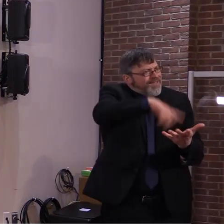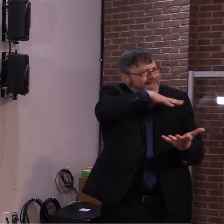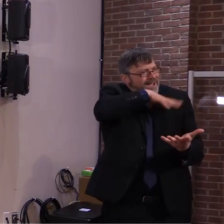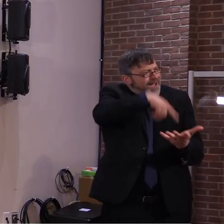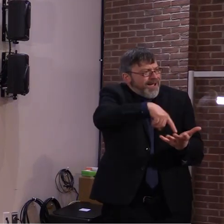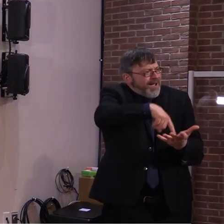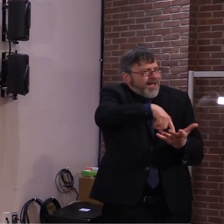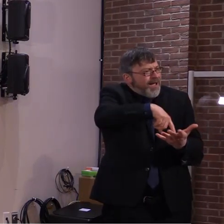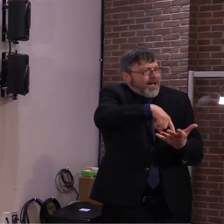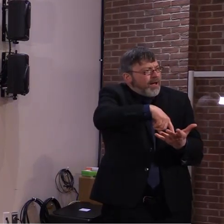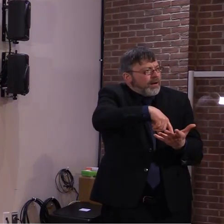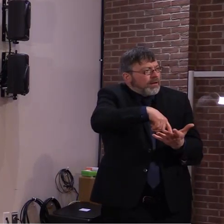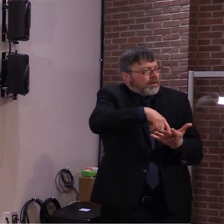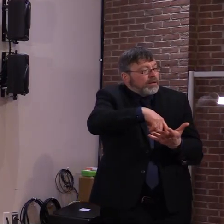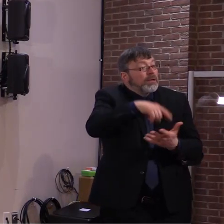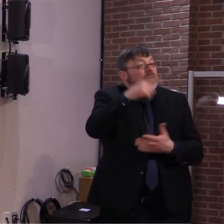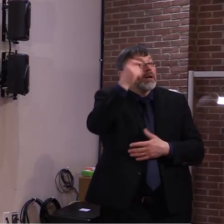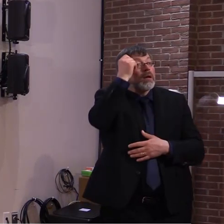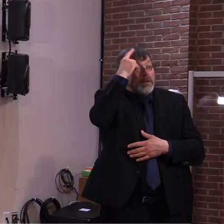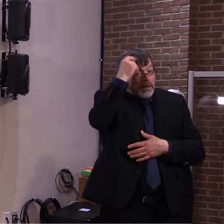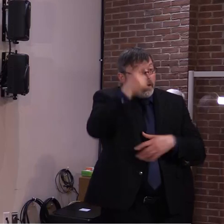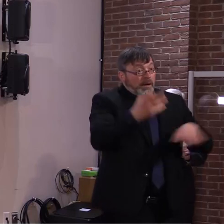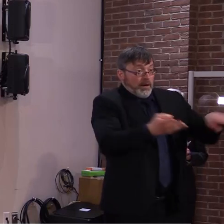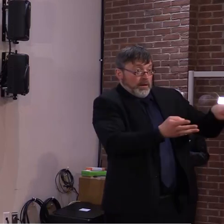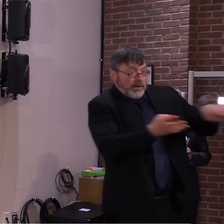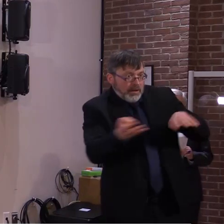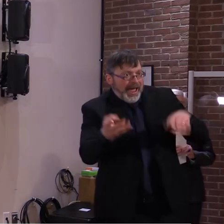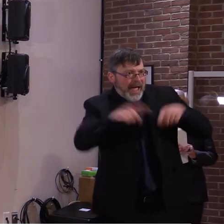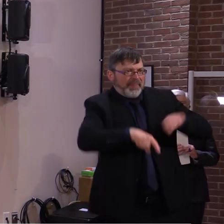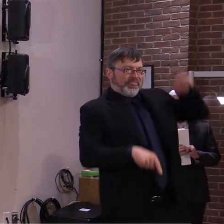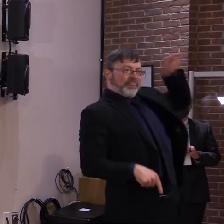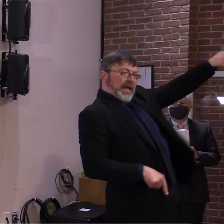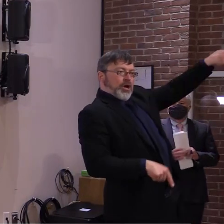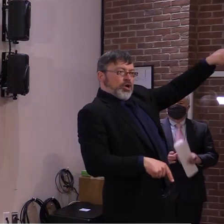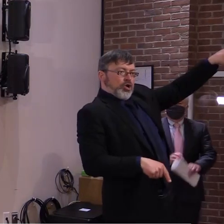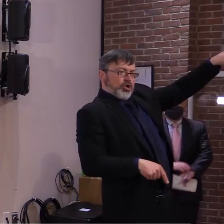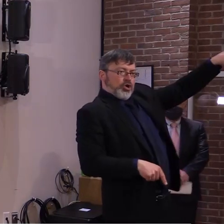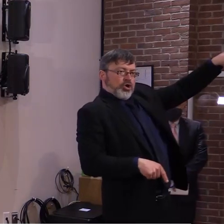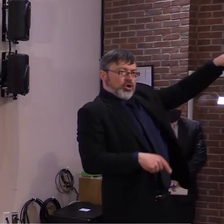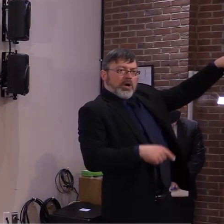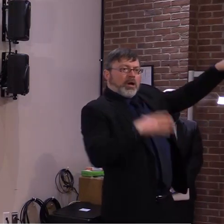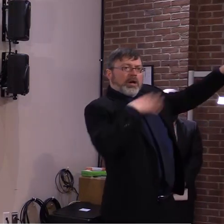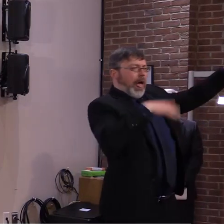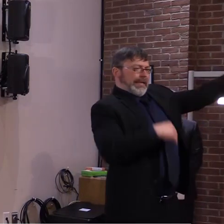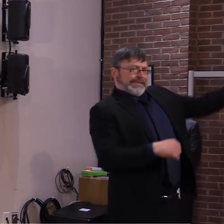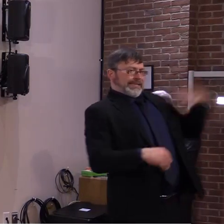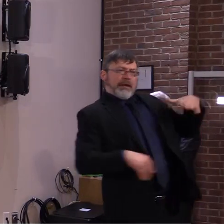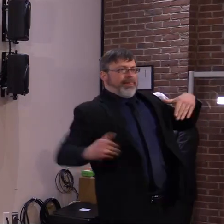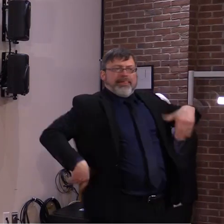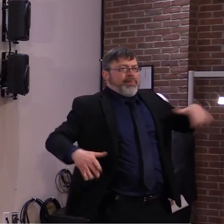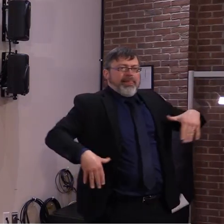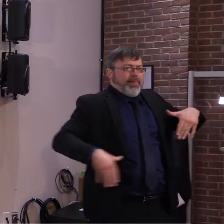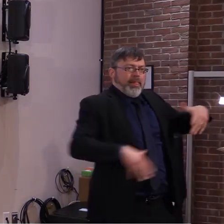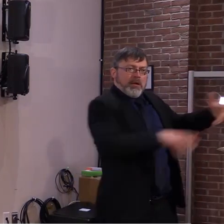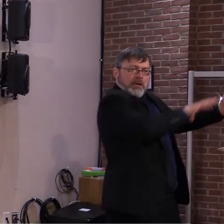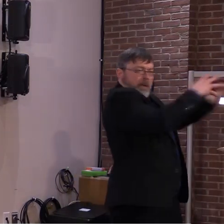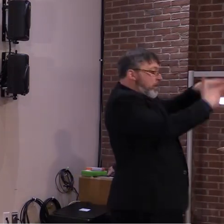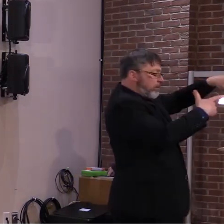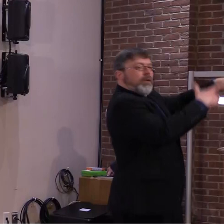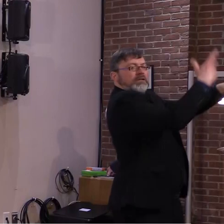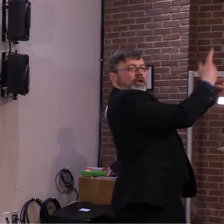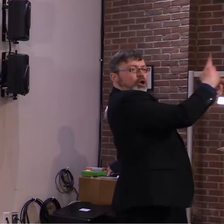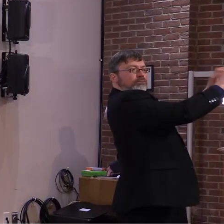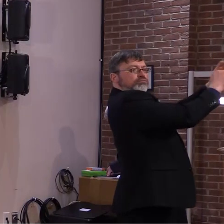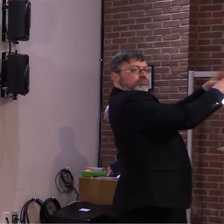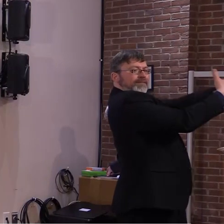quality control process that worked. The vaccine remains safe and effective, and I'm heartened by the fact that